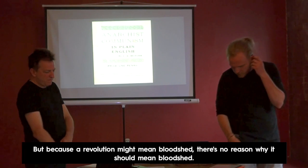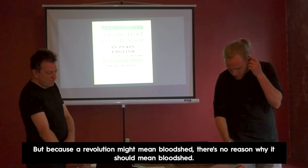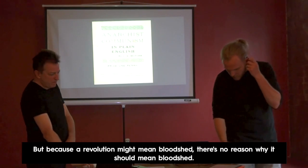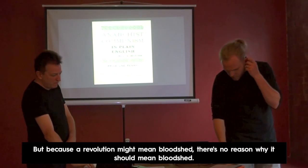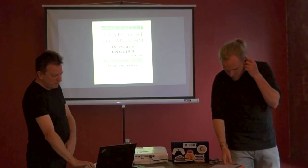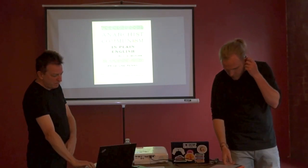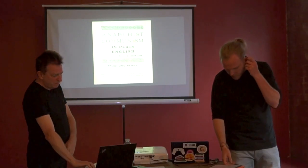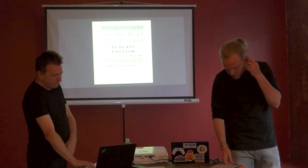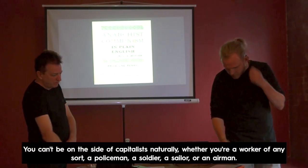bloodshed.